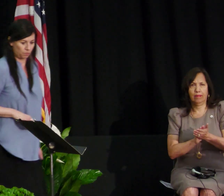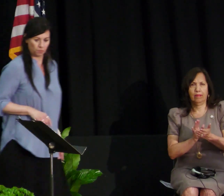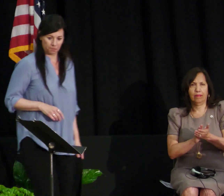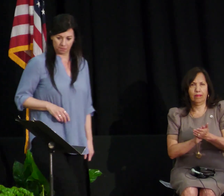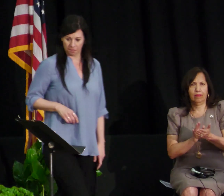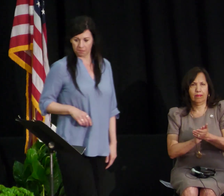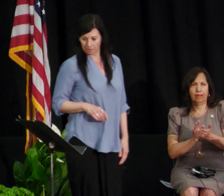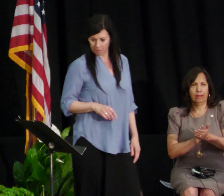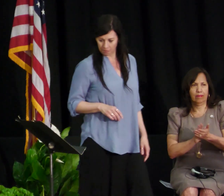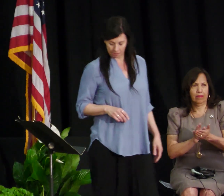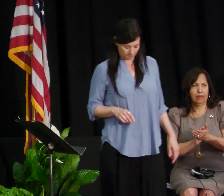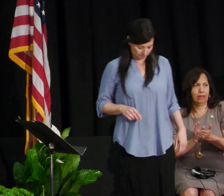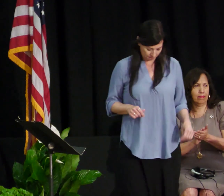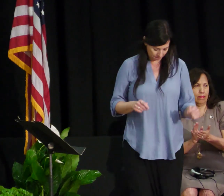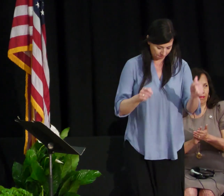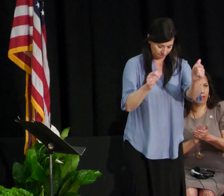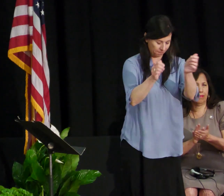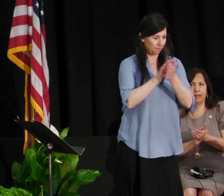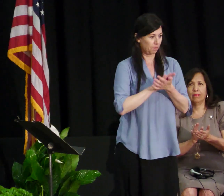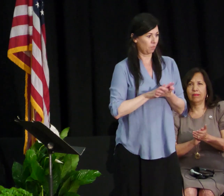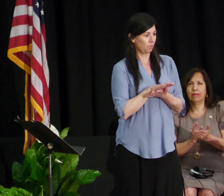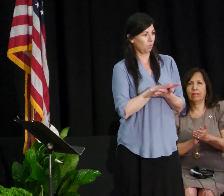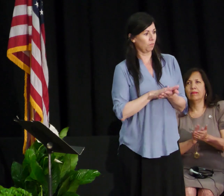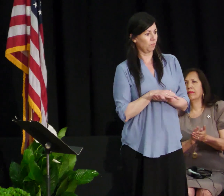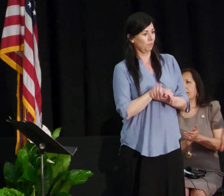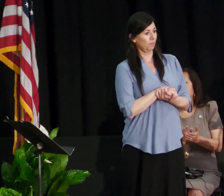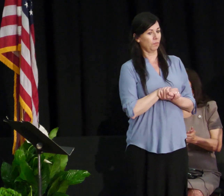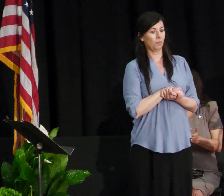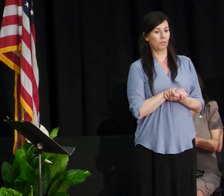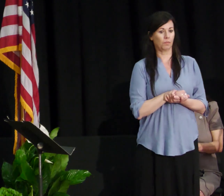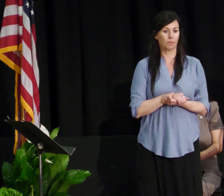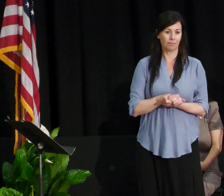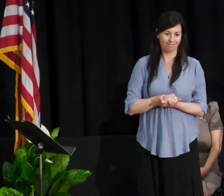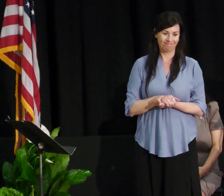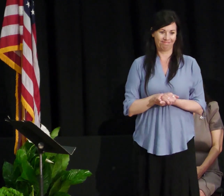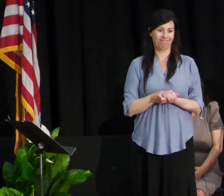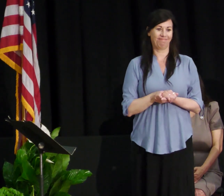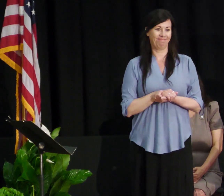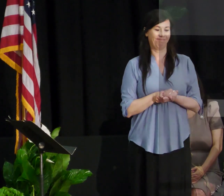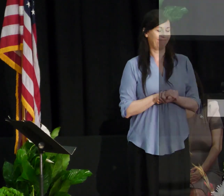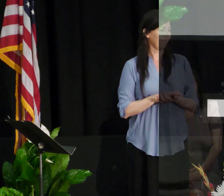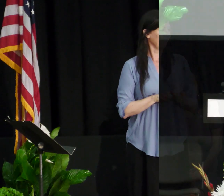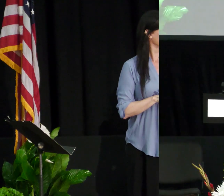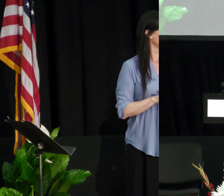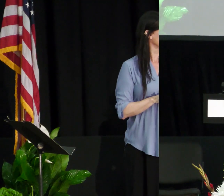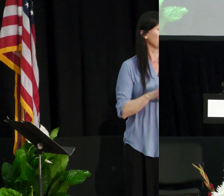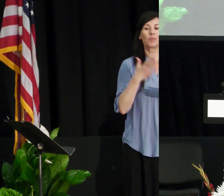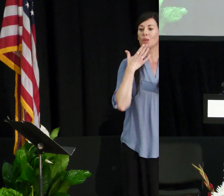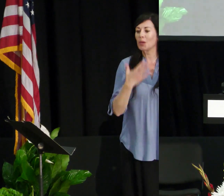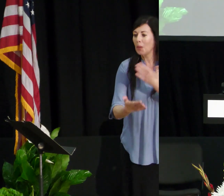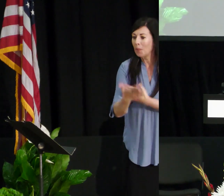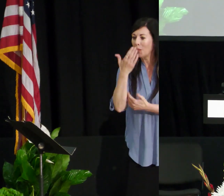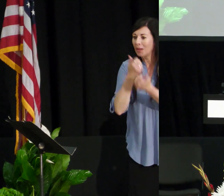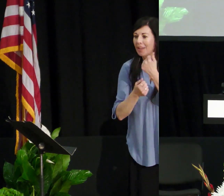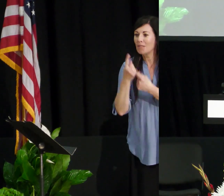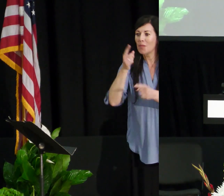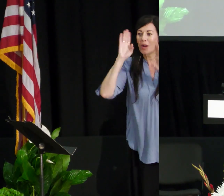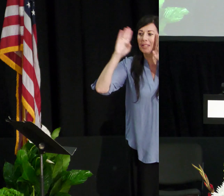Tara Wilken sits as Dr. Michelle Samuels approaches the podium. Good morning, everyone.